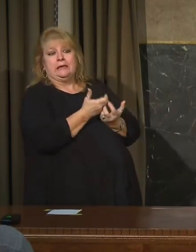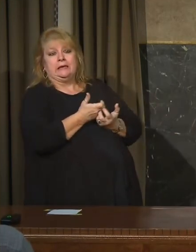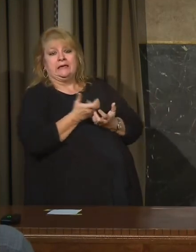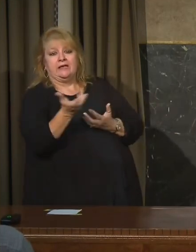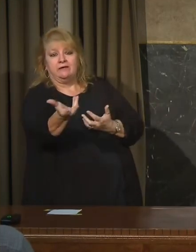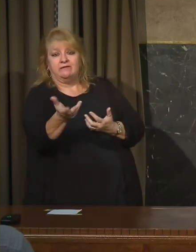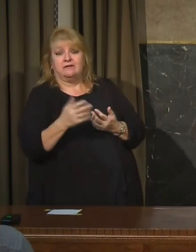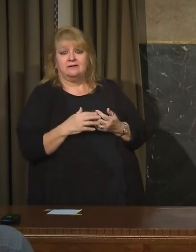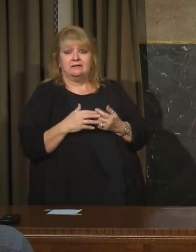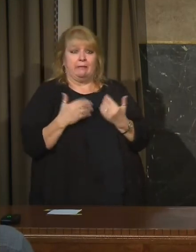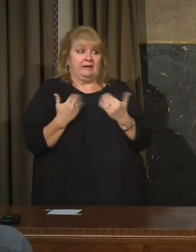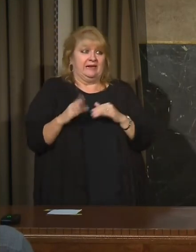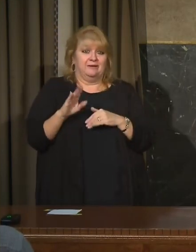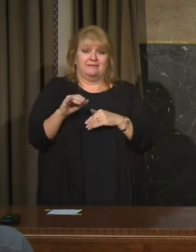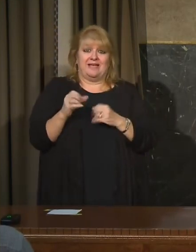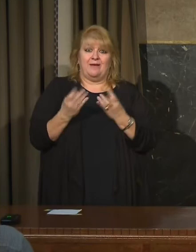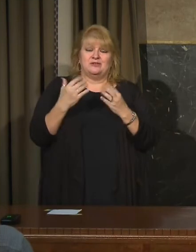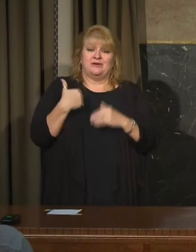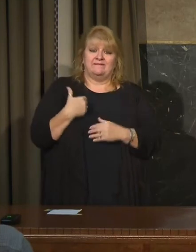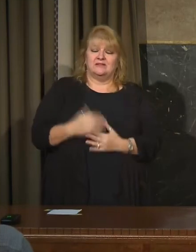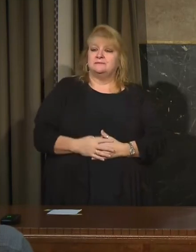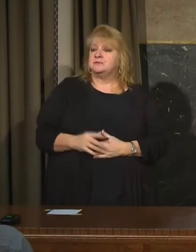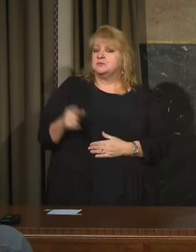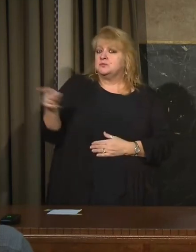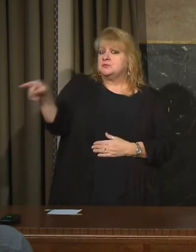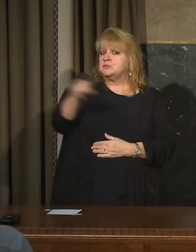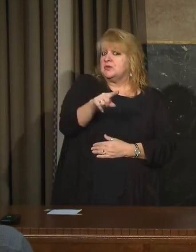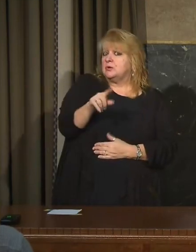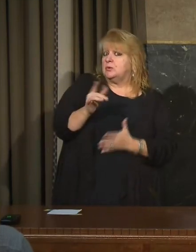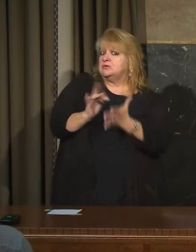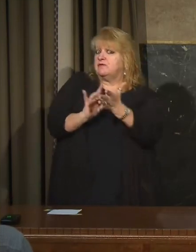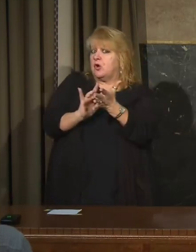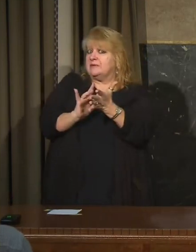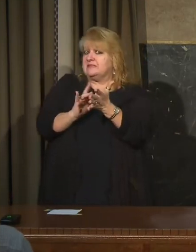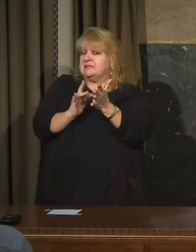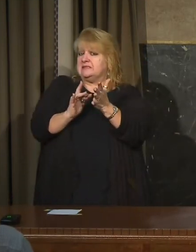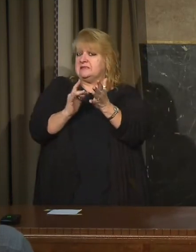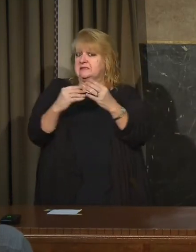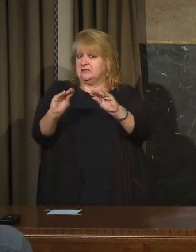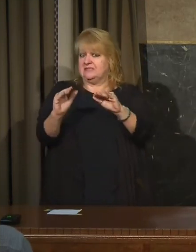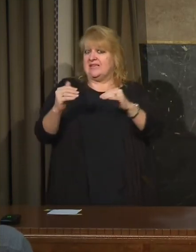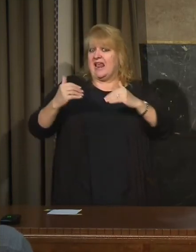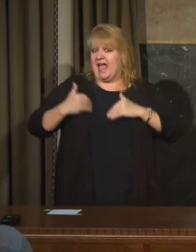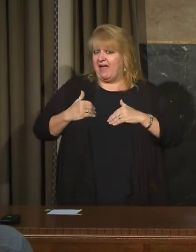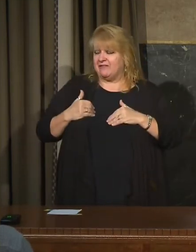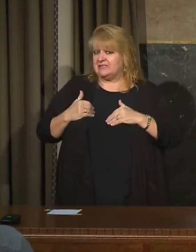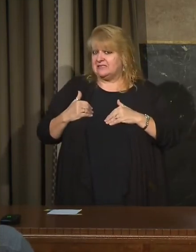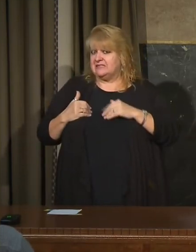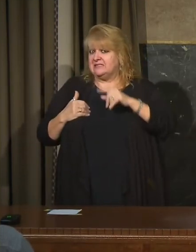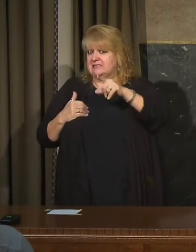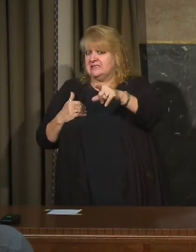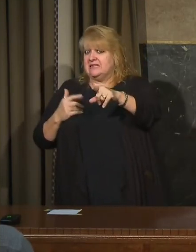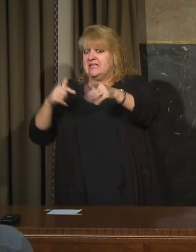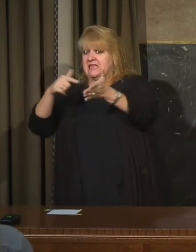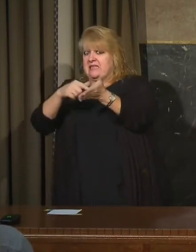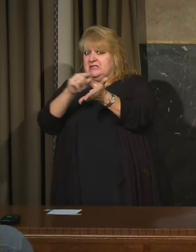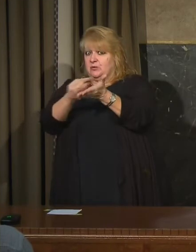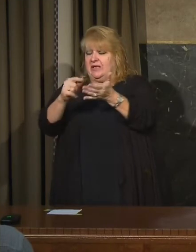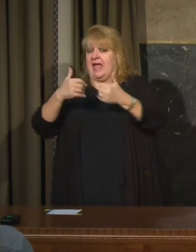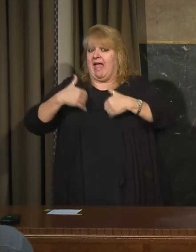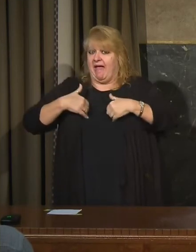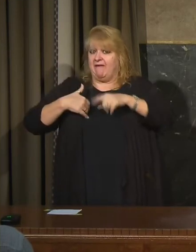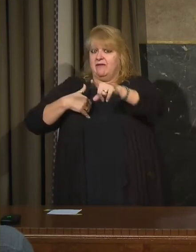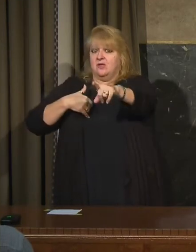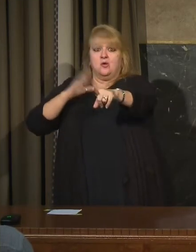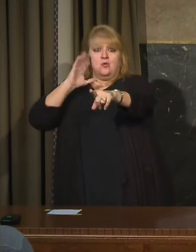factor. So the pharmacies that got it earlier this week expect to get it again or no? Not necessarily. Not, we hope to be able